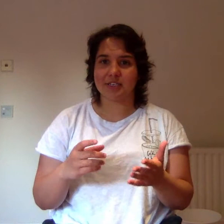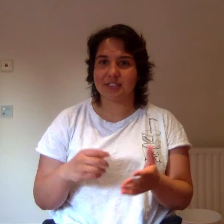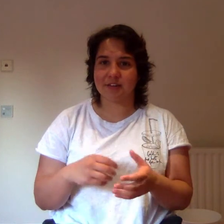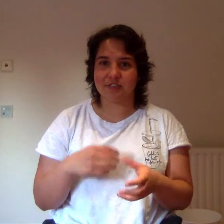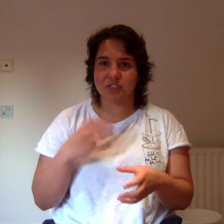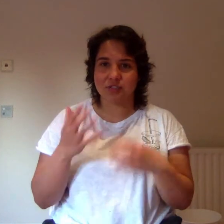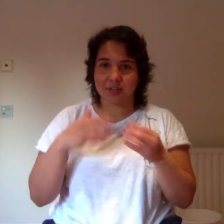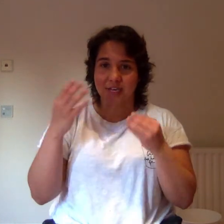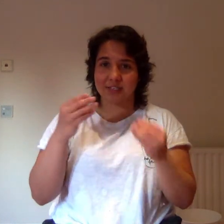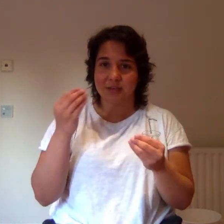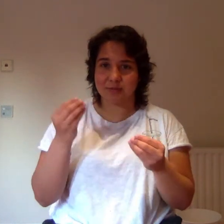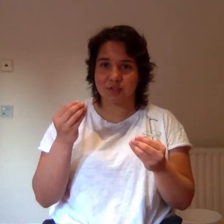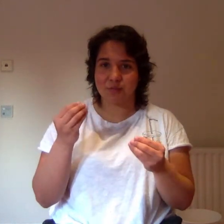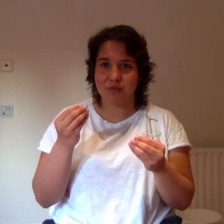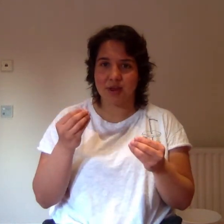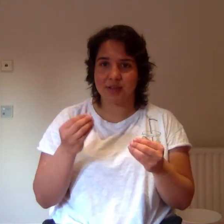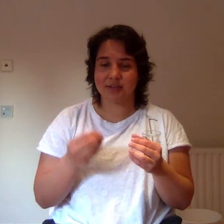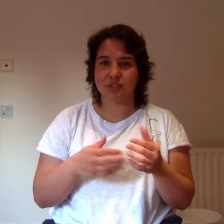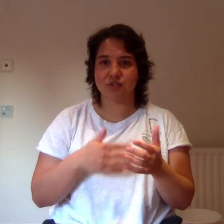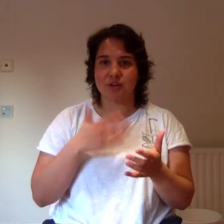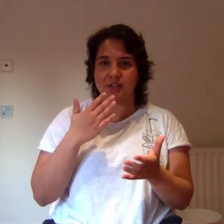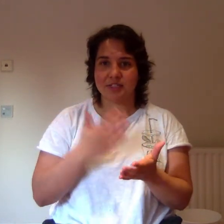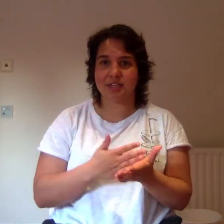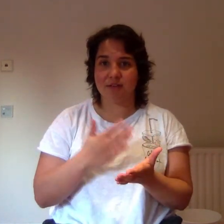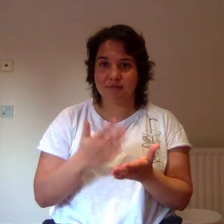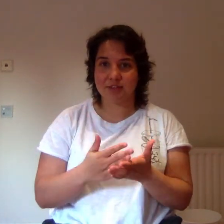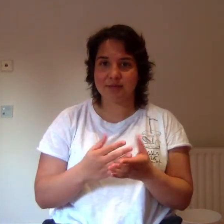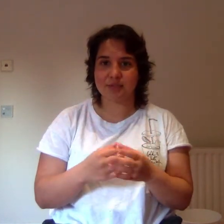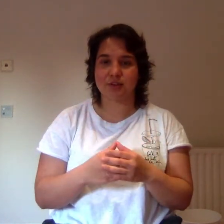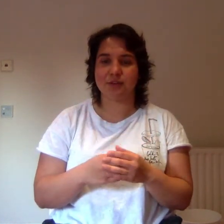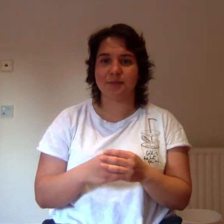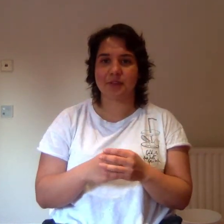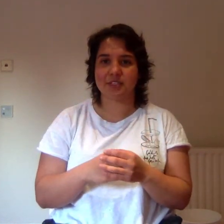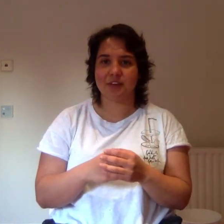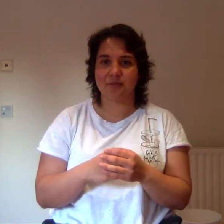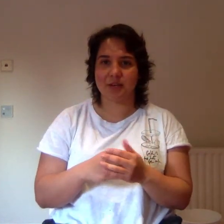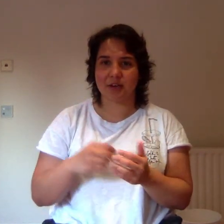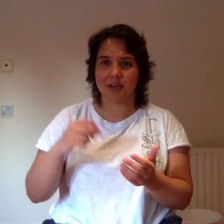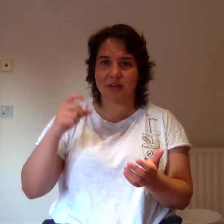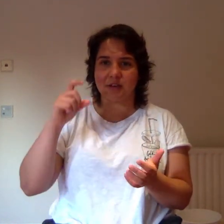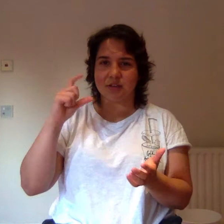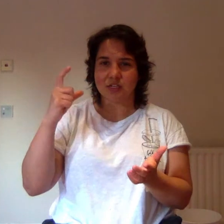instead of just doing it as it comes to your brain, try and set a rhythm. So instead of being like,